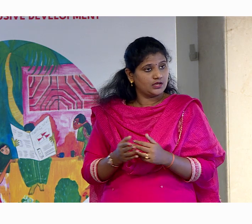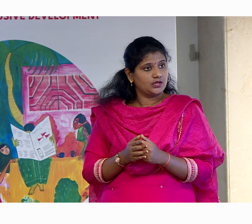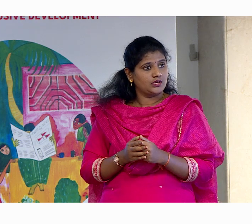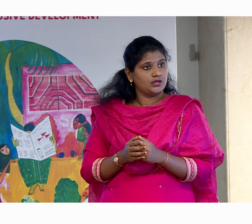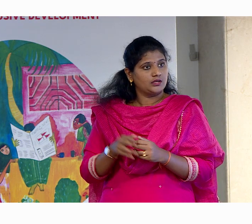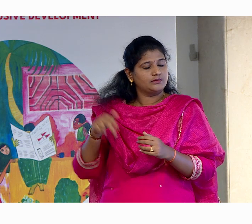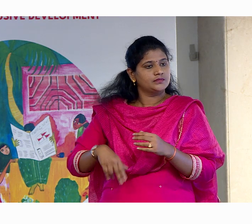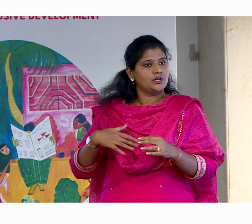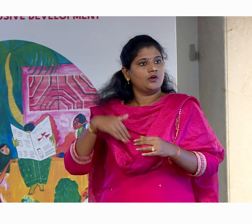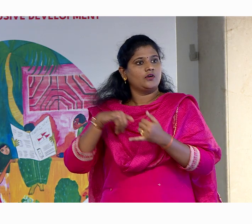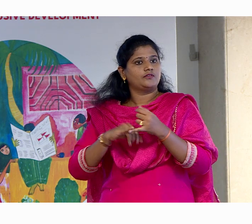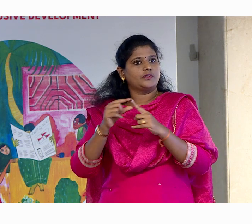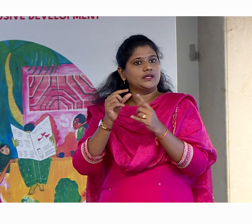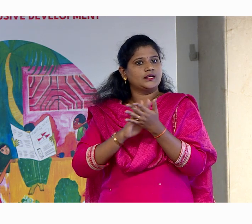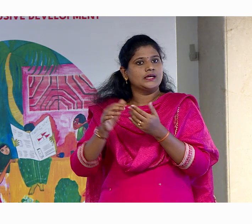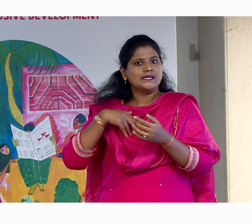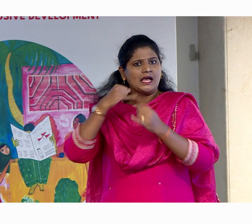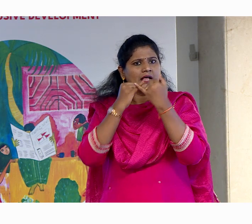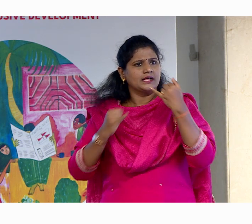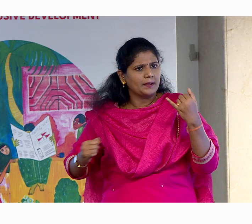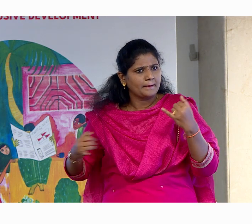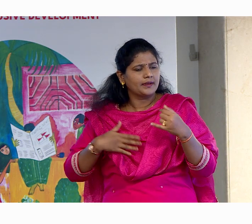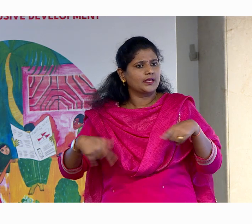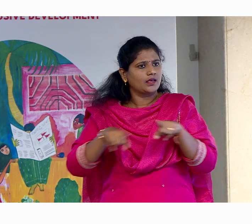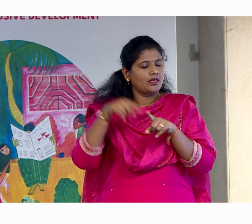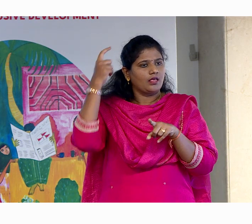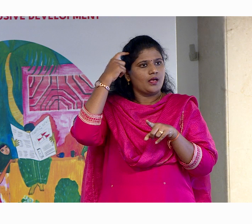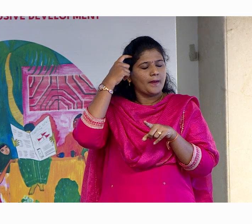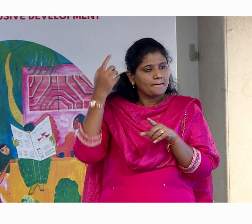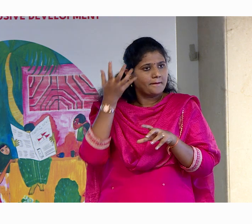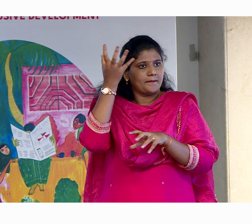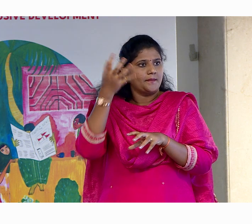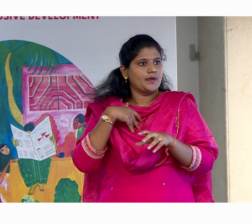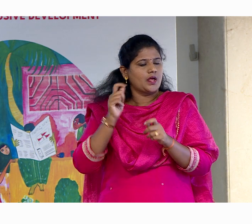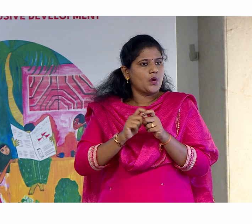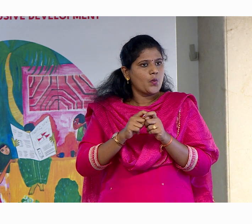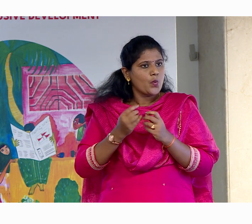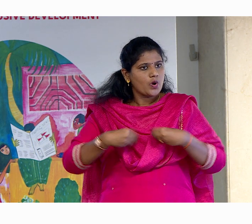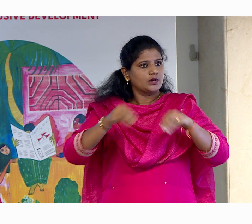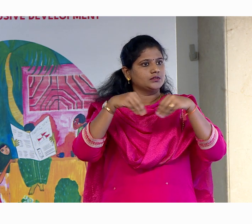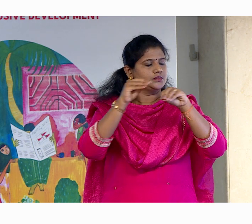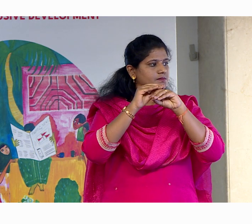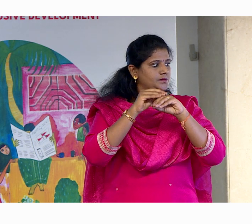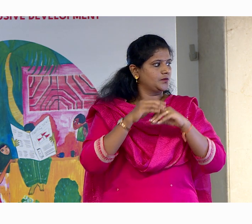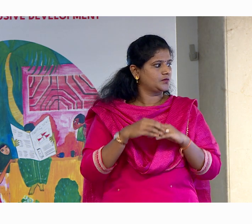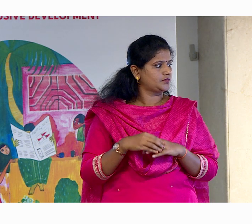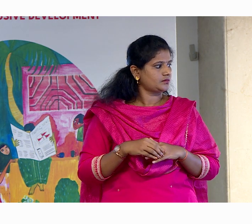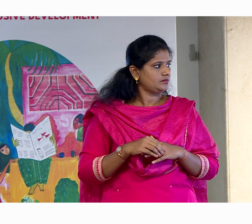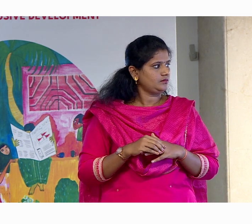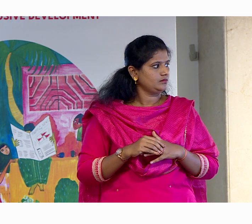of spaghetti in our brain that helps us to deal very effectively and efficiently with